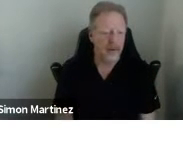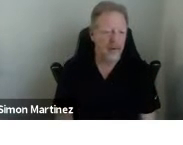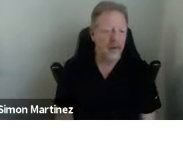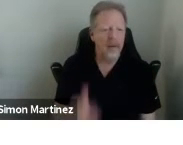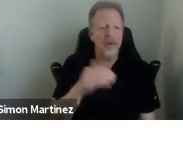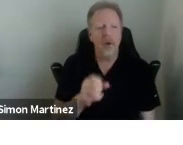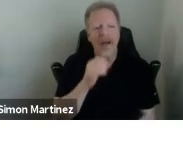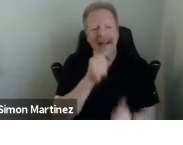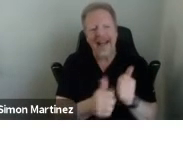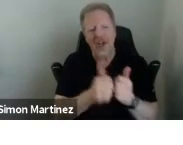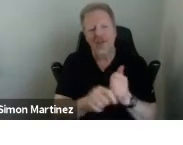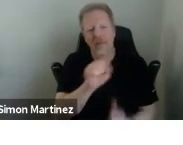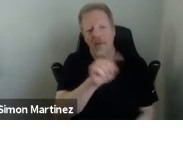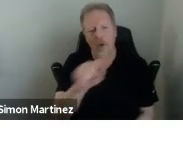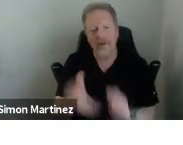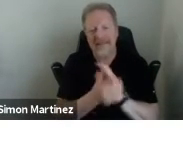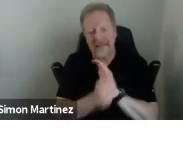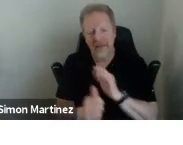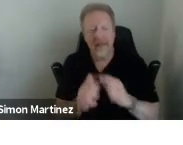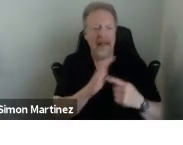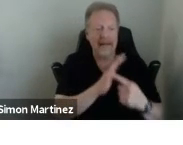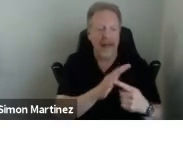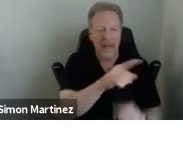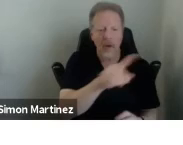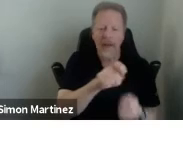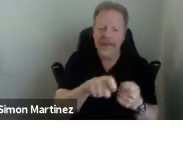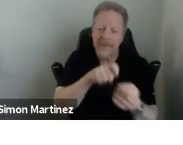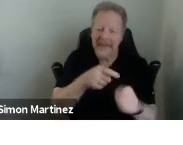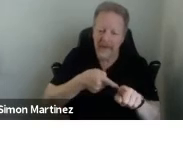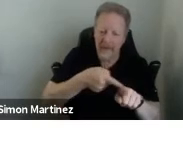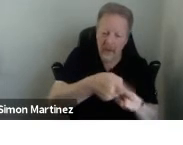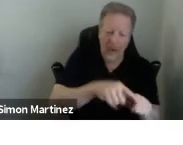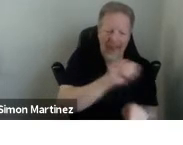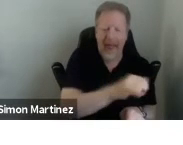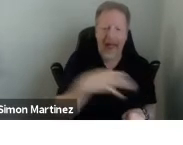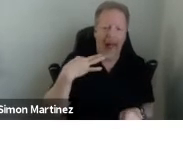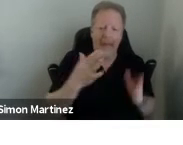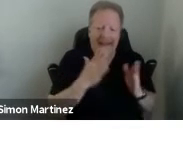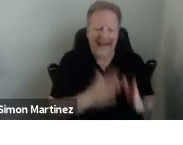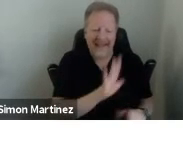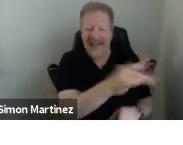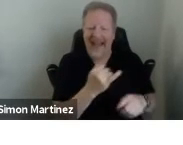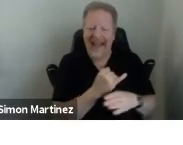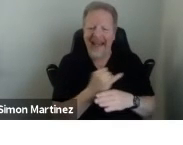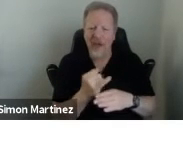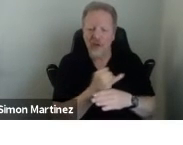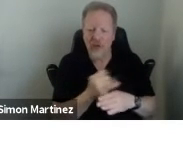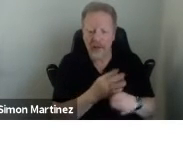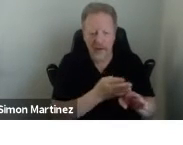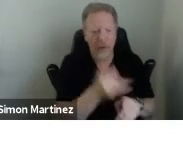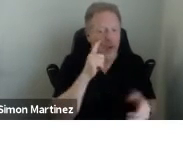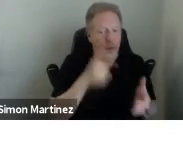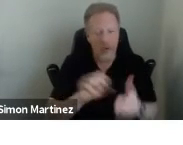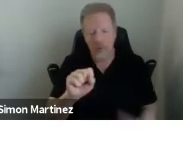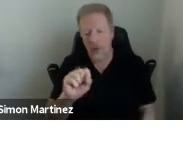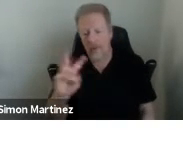So each of these skills examples are specific to that applicant's industry. And if you notice, there's some software